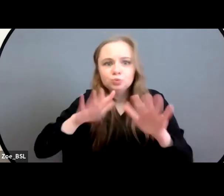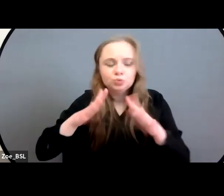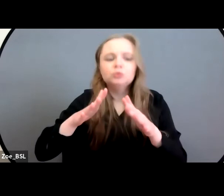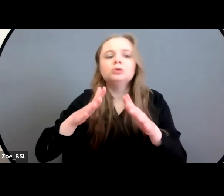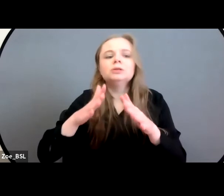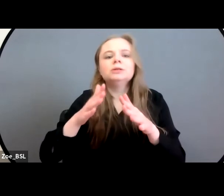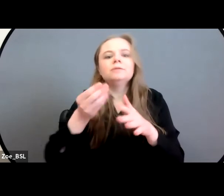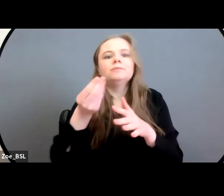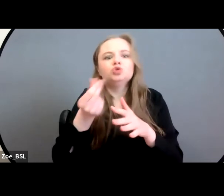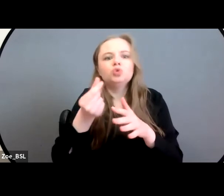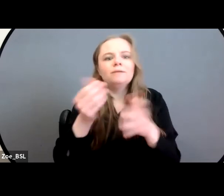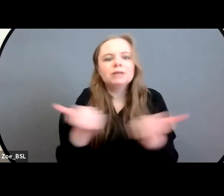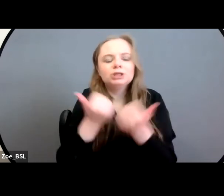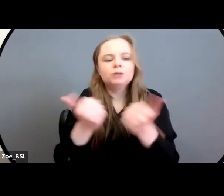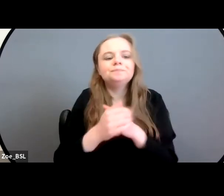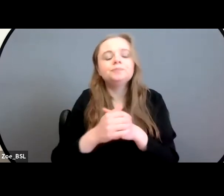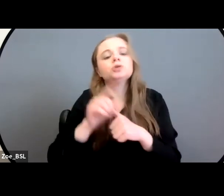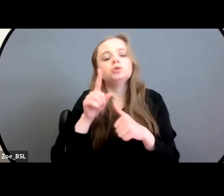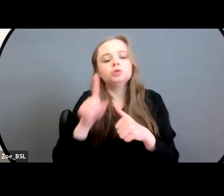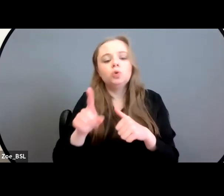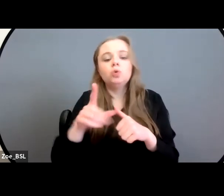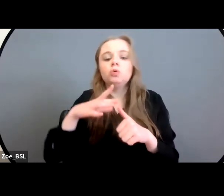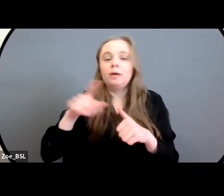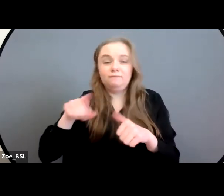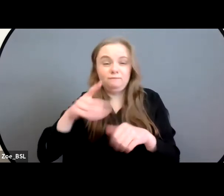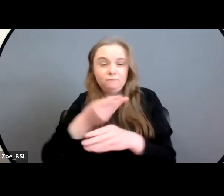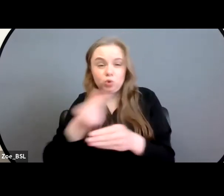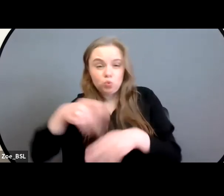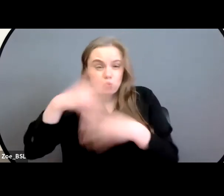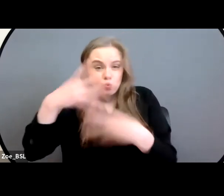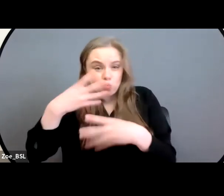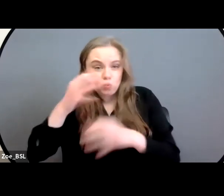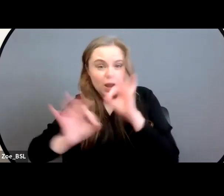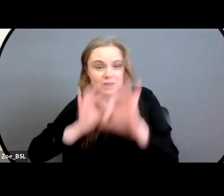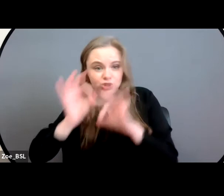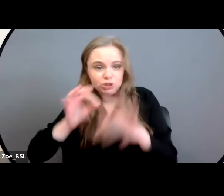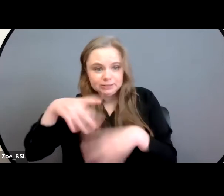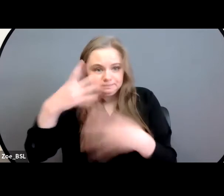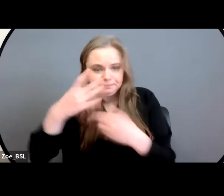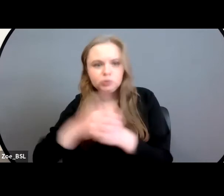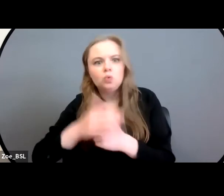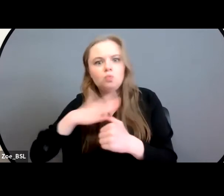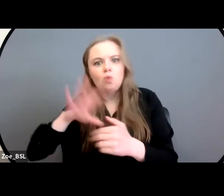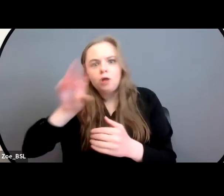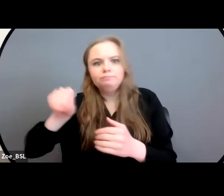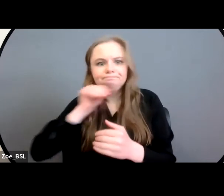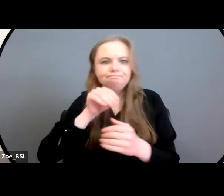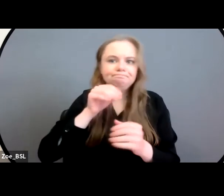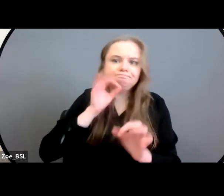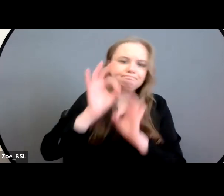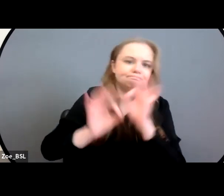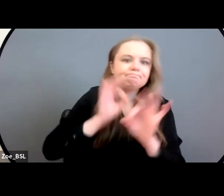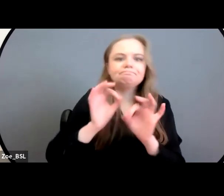just wanted to quickly pull up. There's been quite a few questions from people in the Q&A who have applied to become